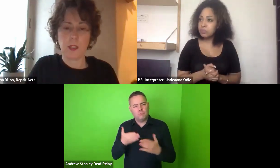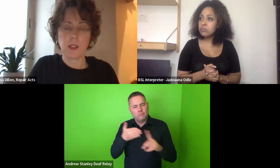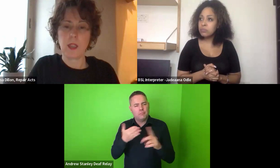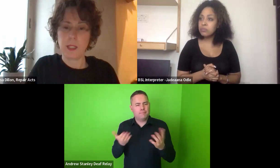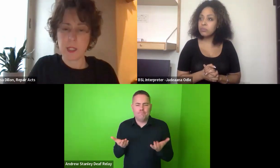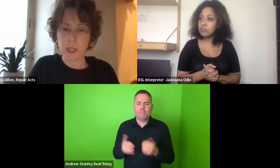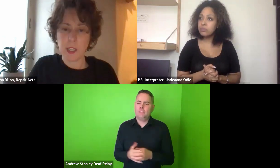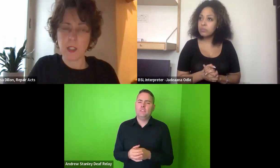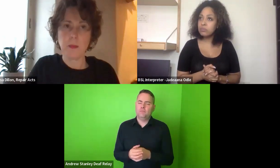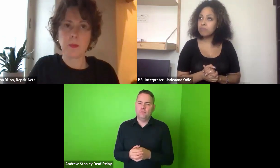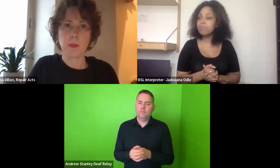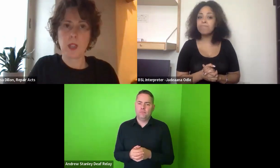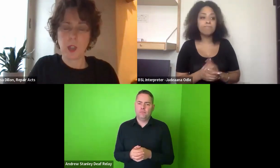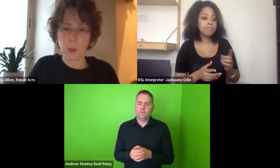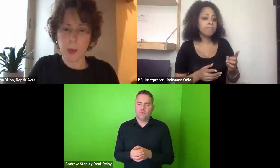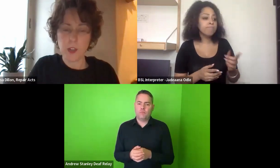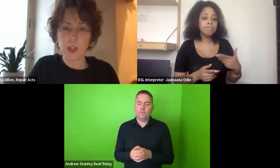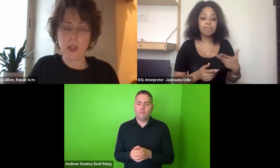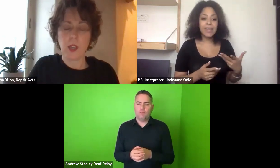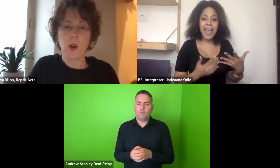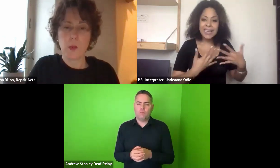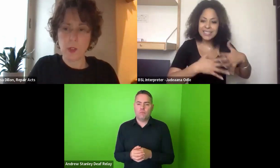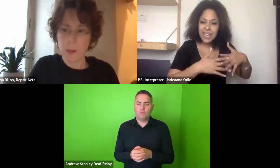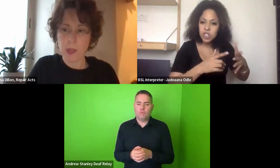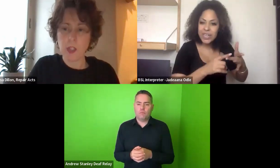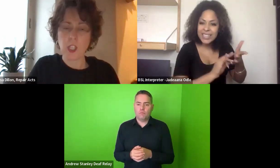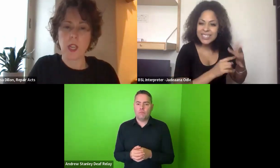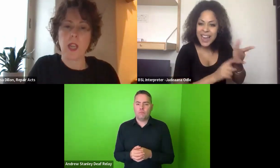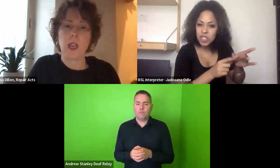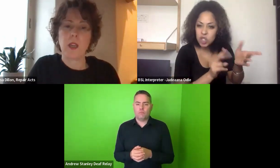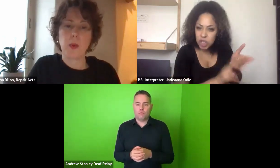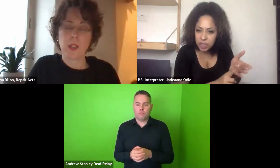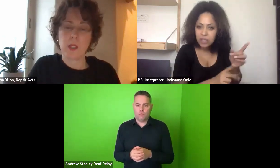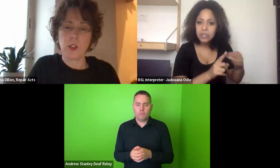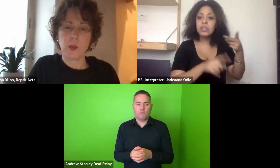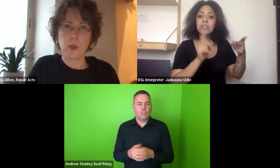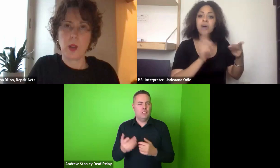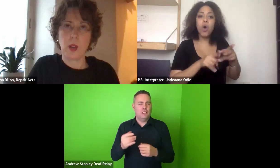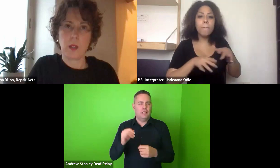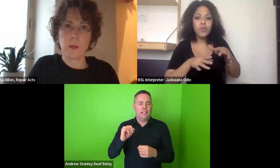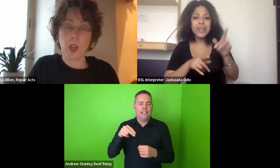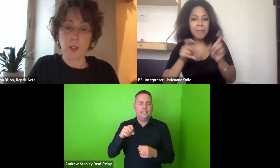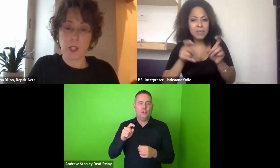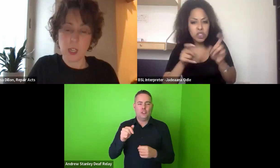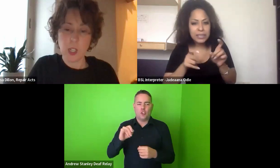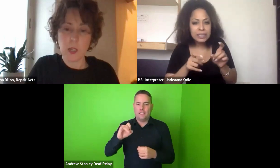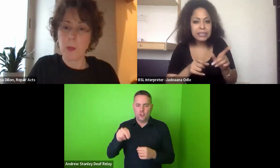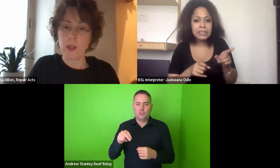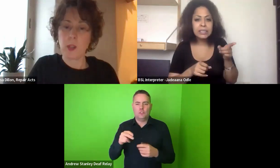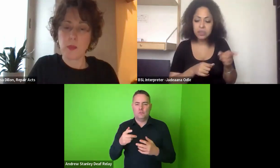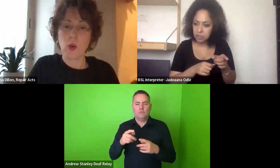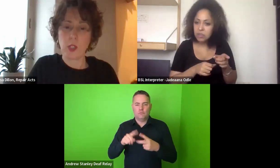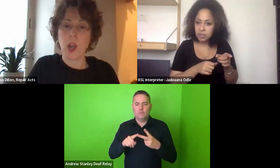as installation, documentary, moving image, can bring us into a